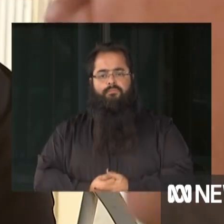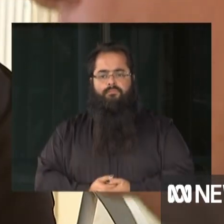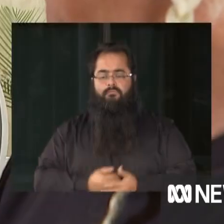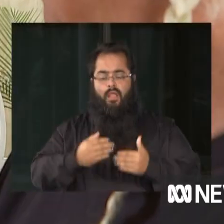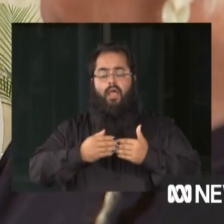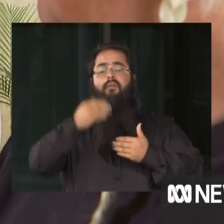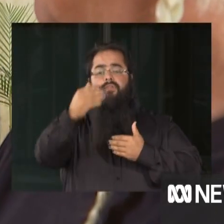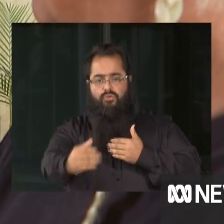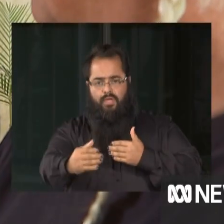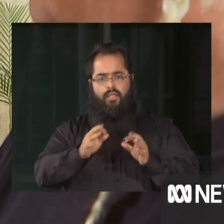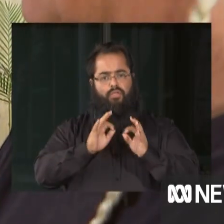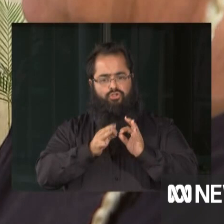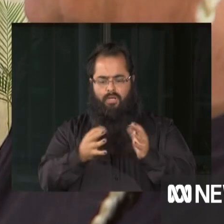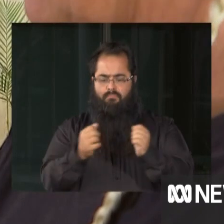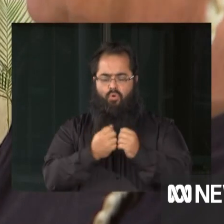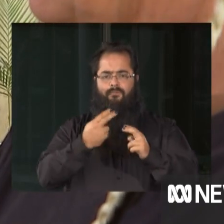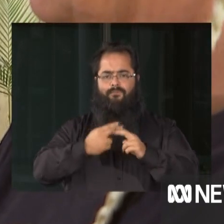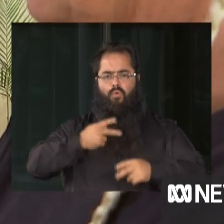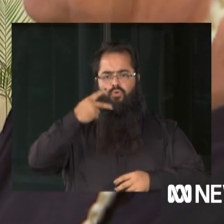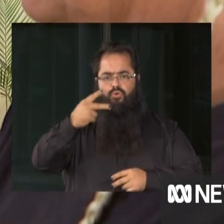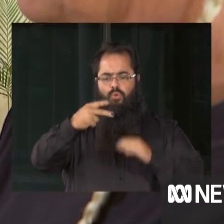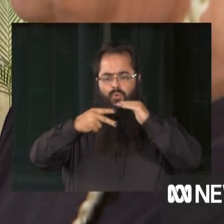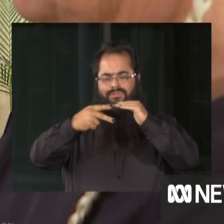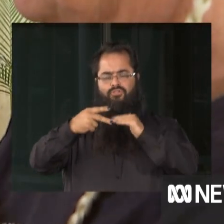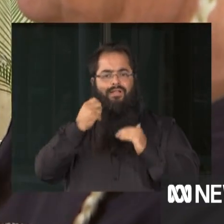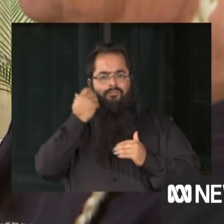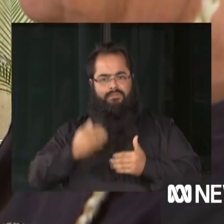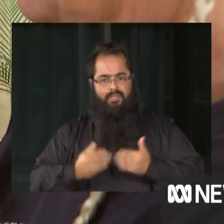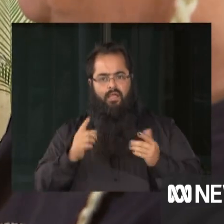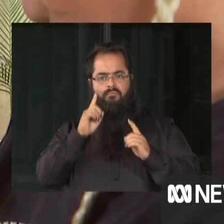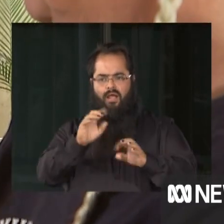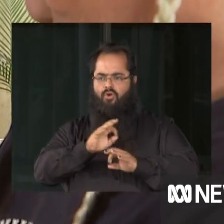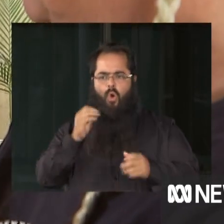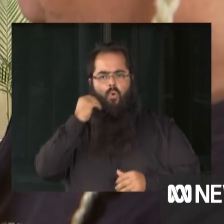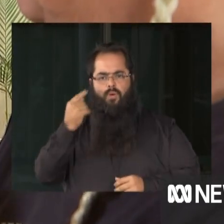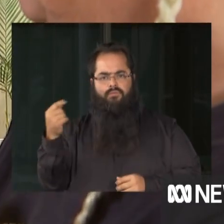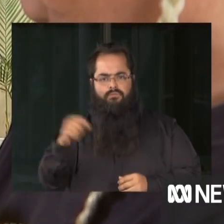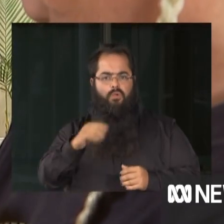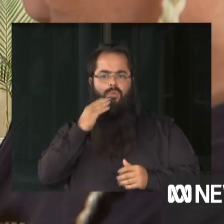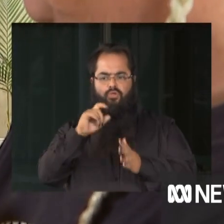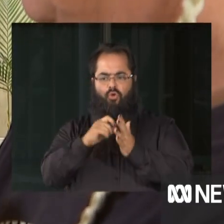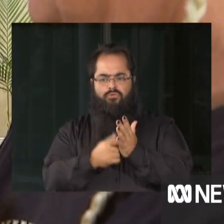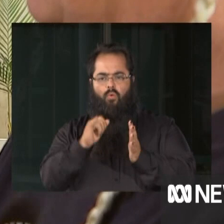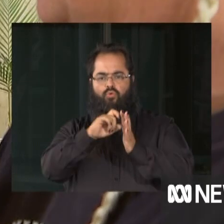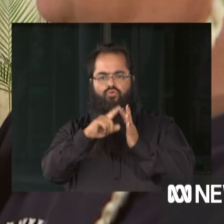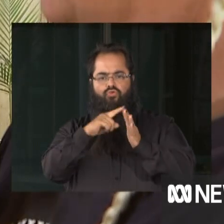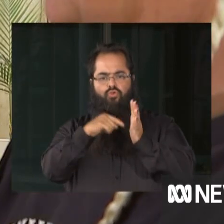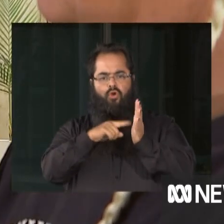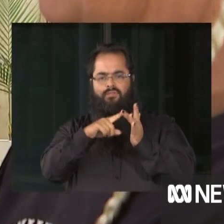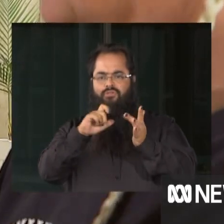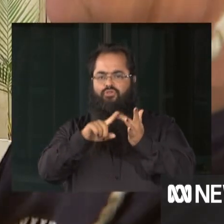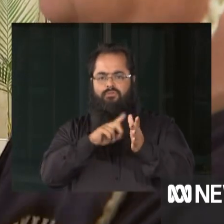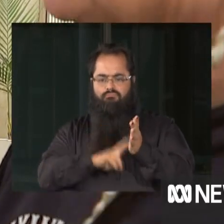morning. Eventually, an interpreter was booked for 2 sessions a day, but they weren't always there when the doctor